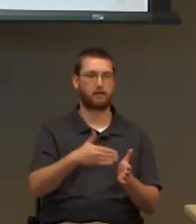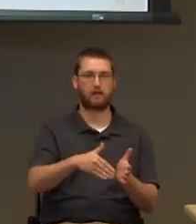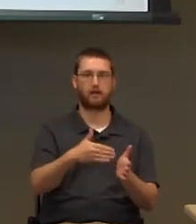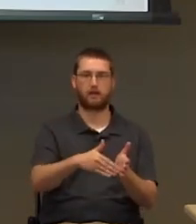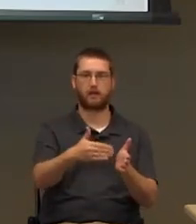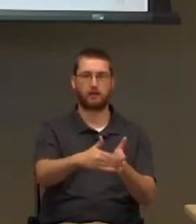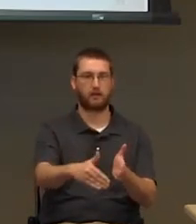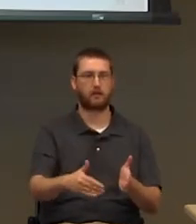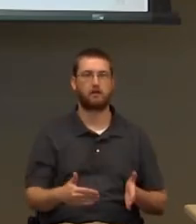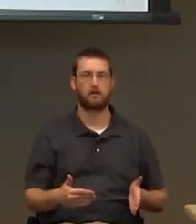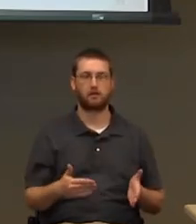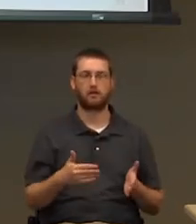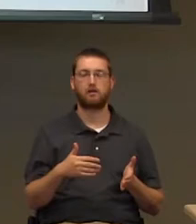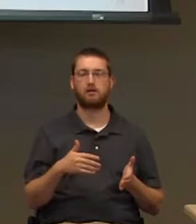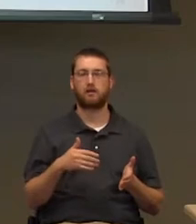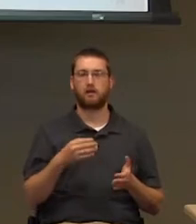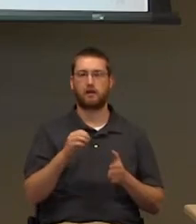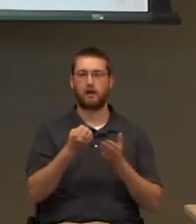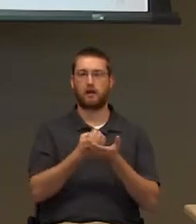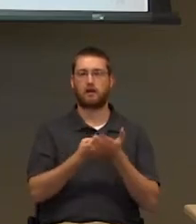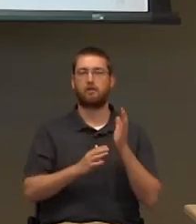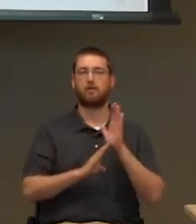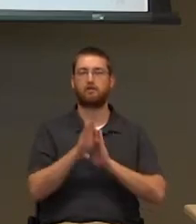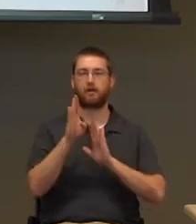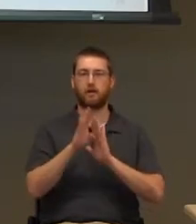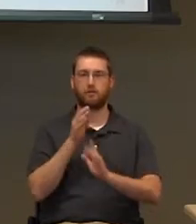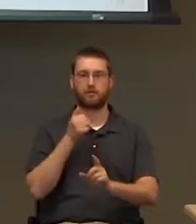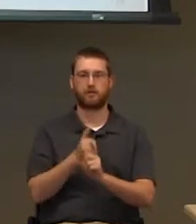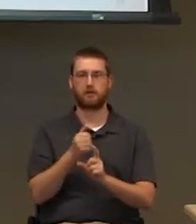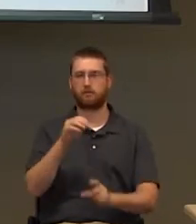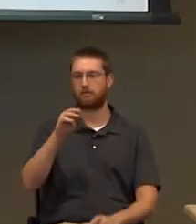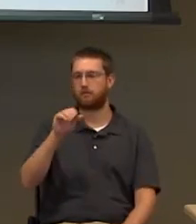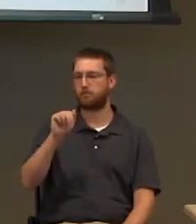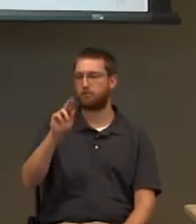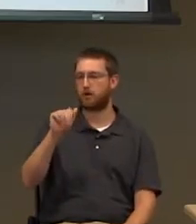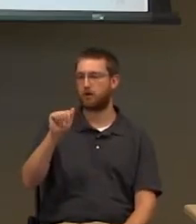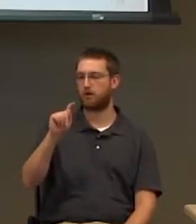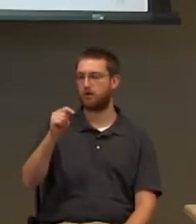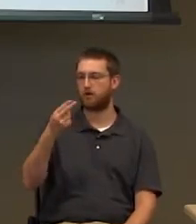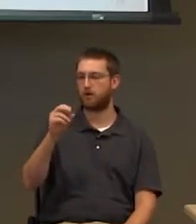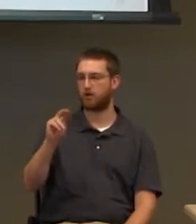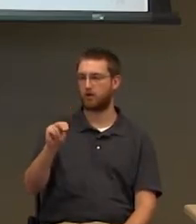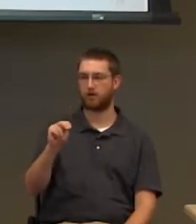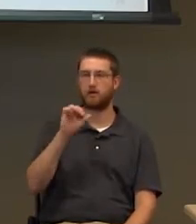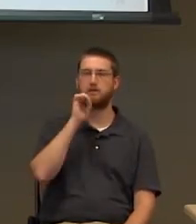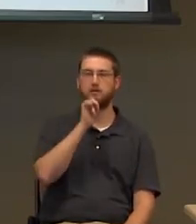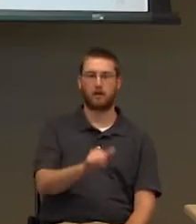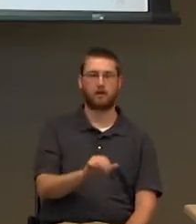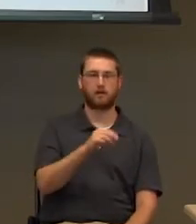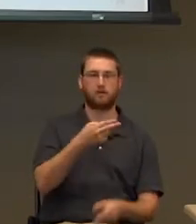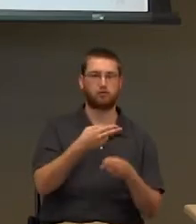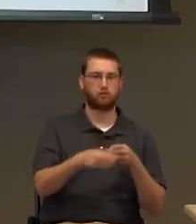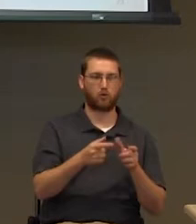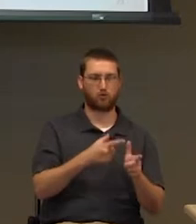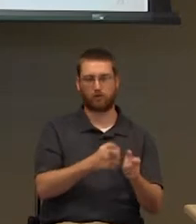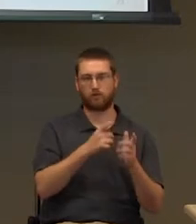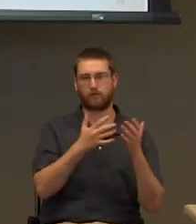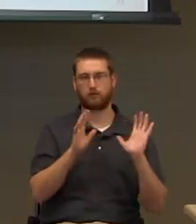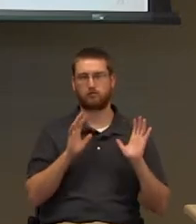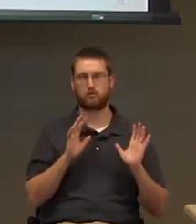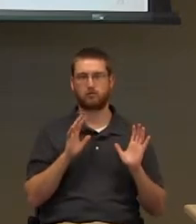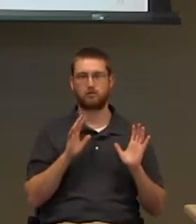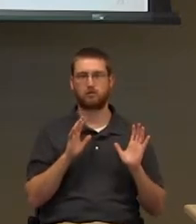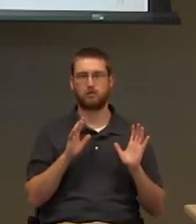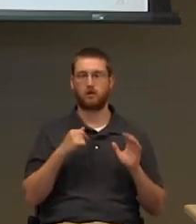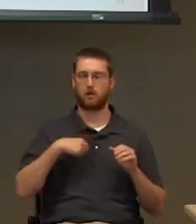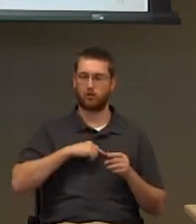times before I leave town for good. Economic development is a marathon and not a sprint. If you think we're going to make these changes, implement the stuff, and you're